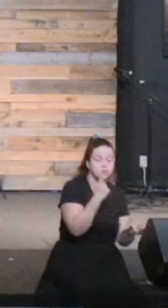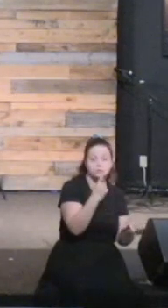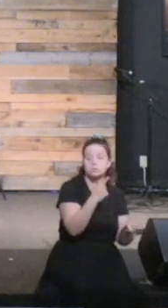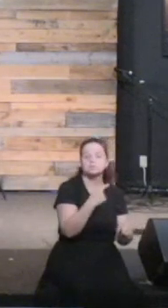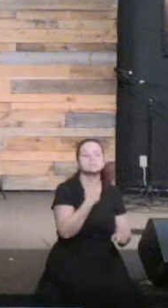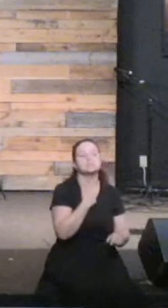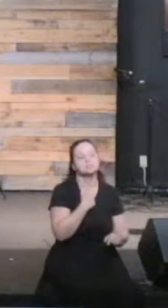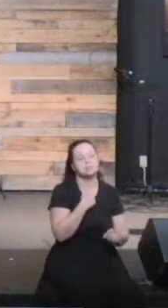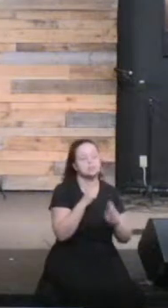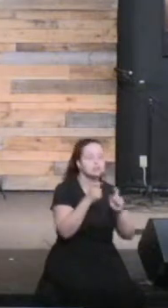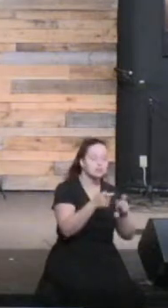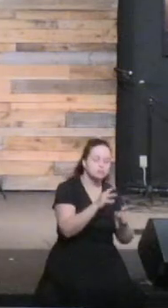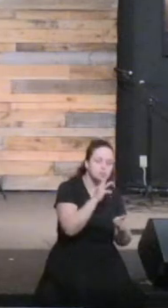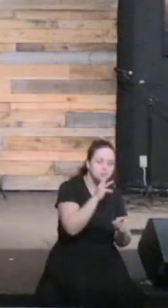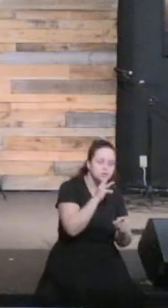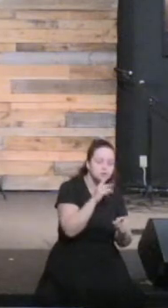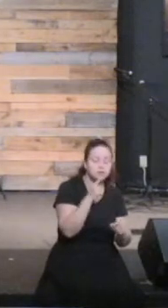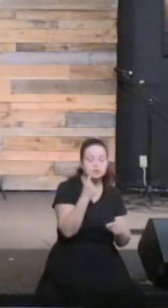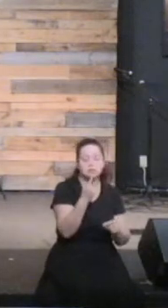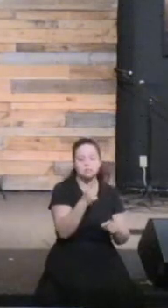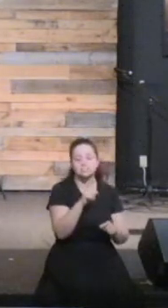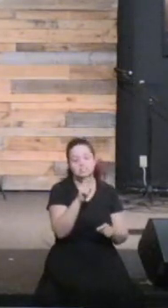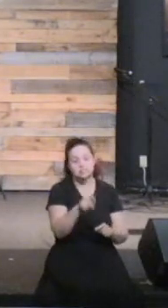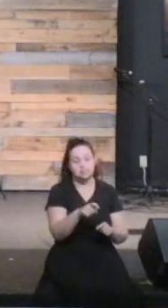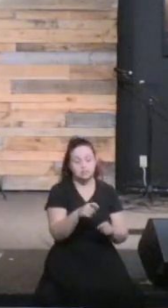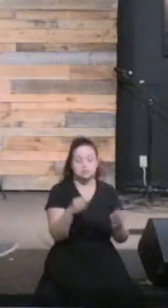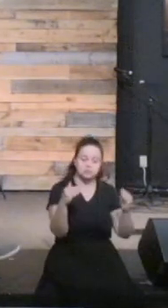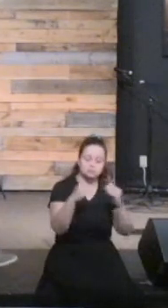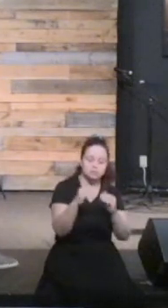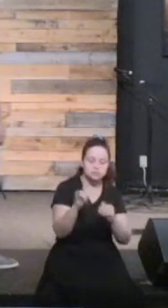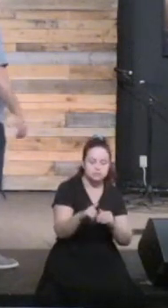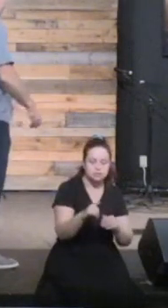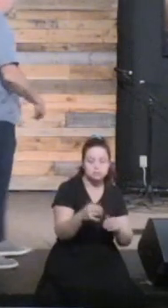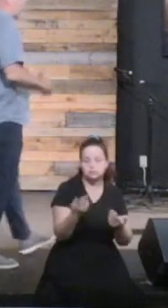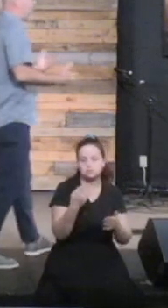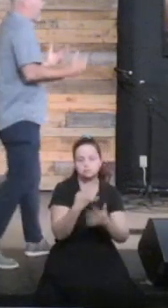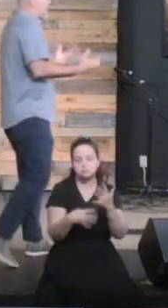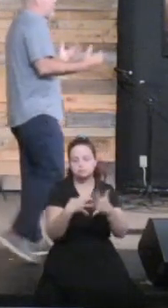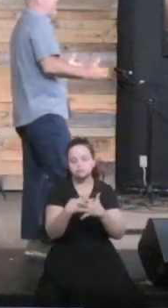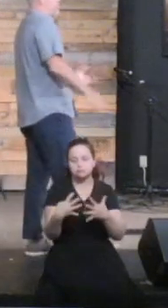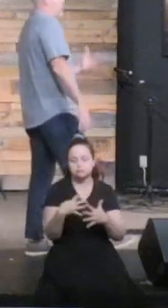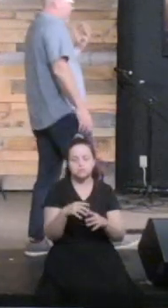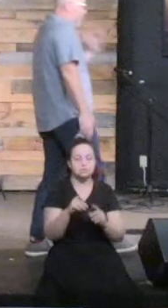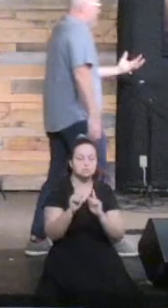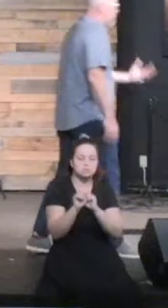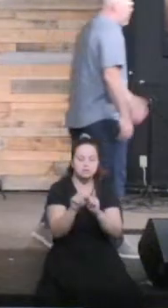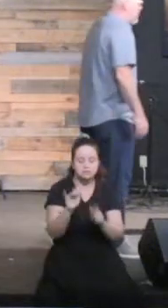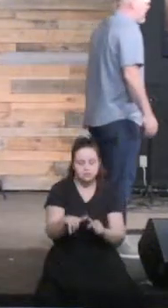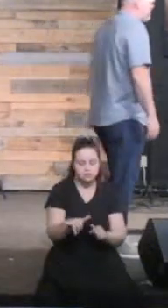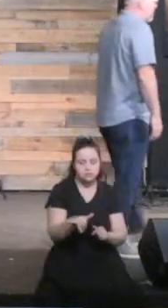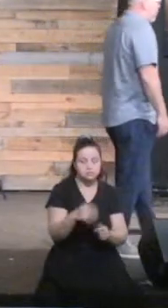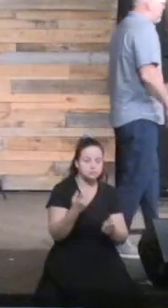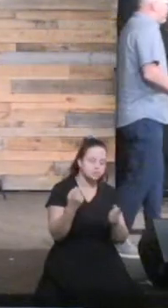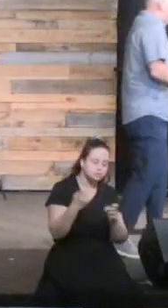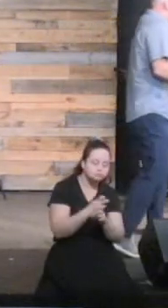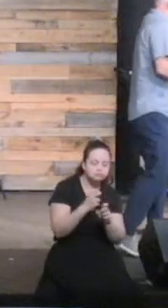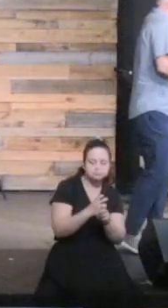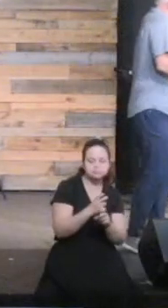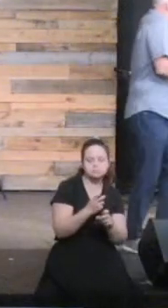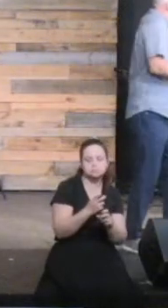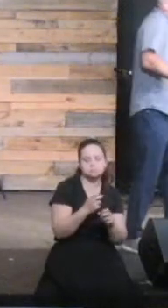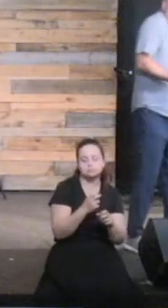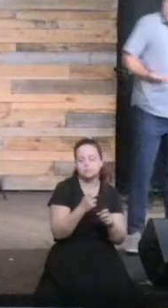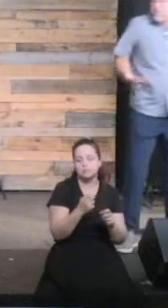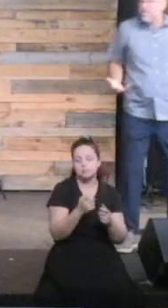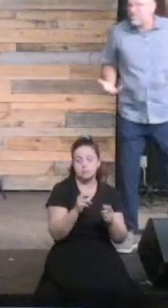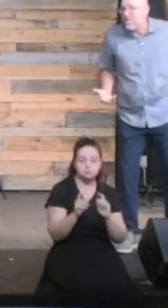water when someone's in need they met the need when someone was in prison they went to go visit when someone had issues they went to go meet it no